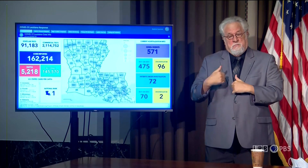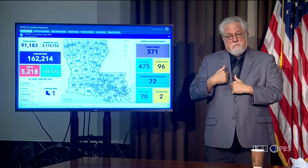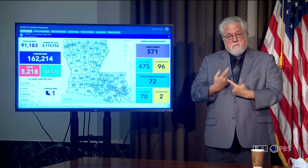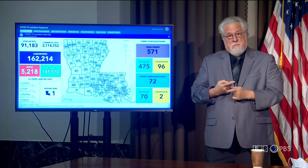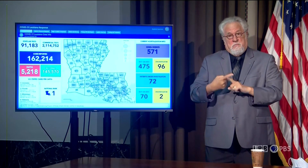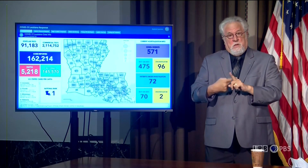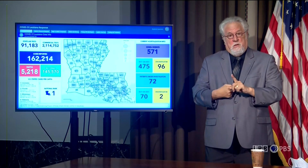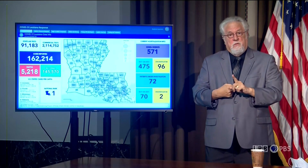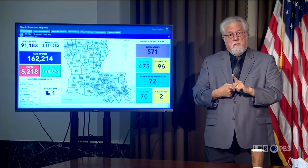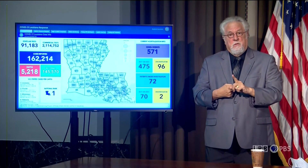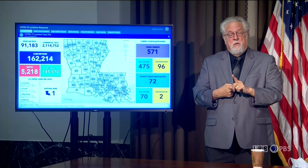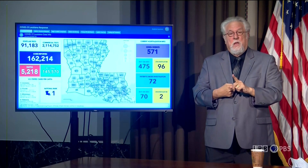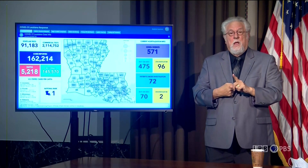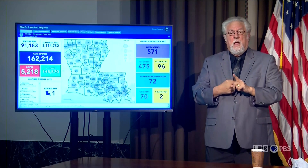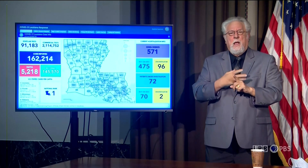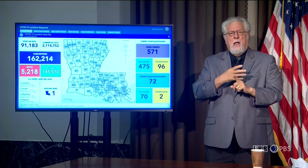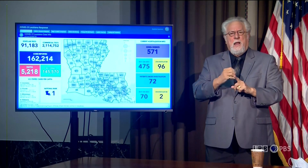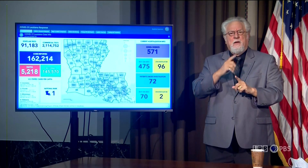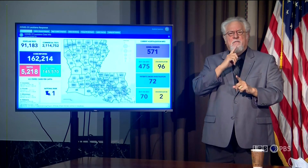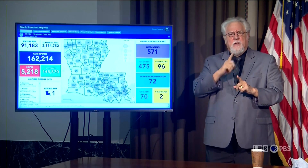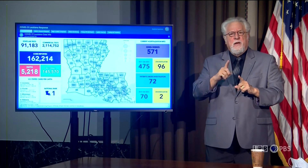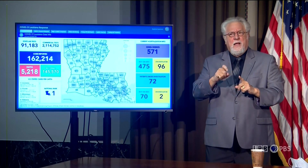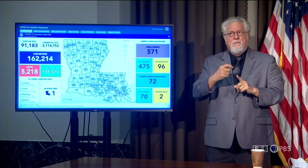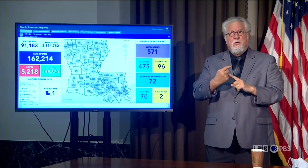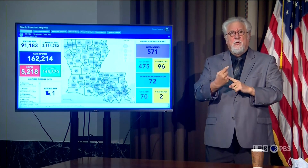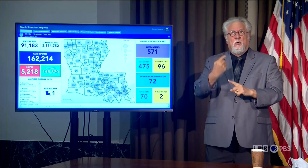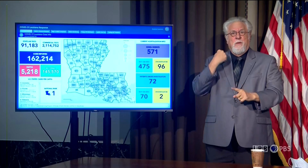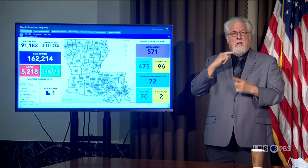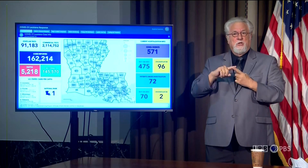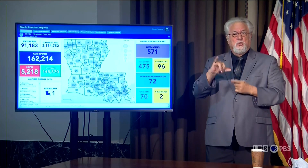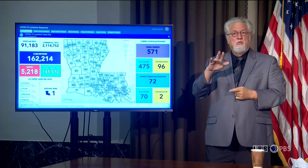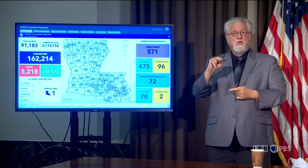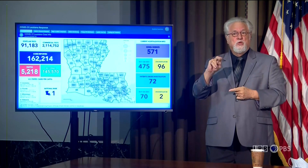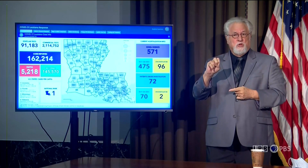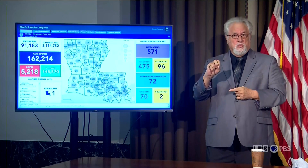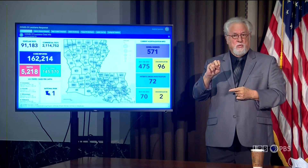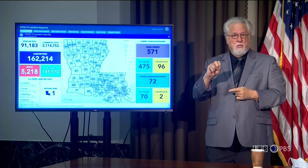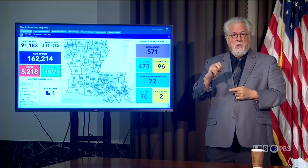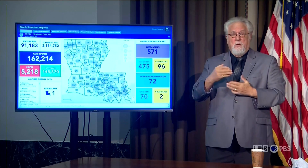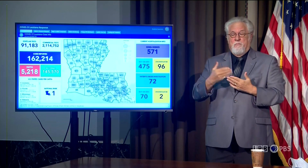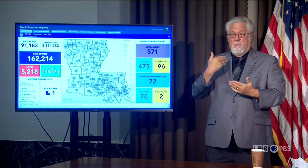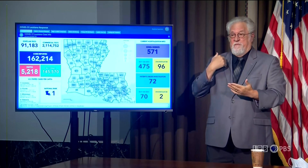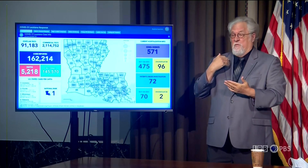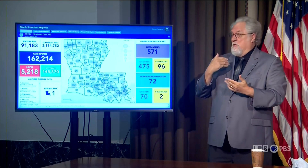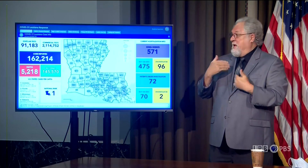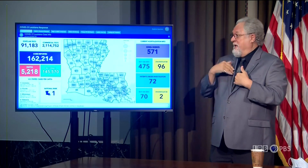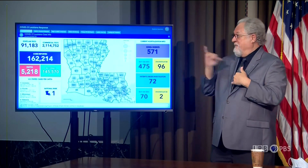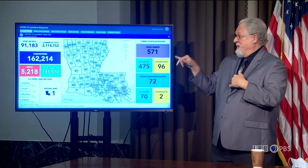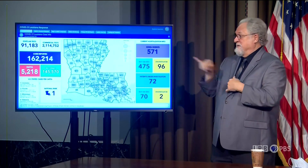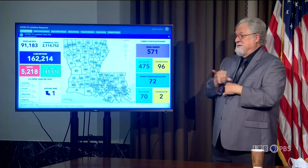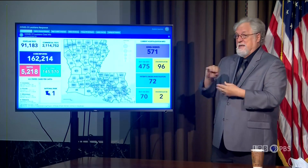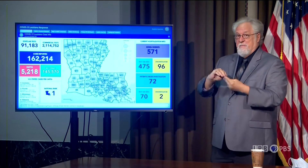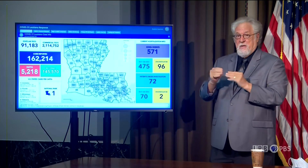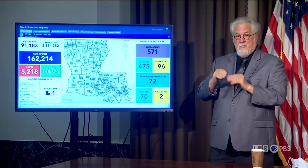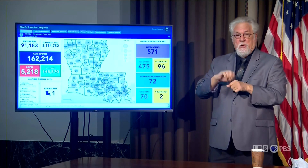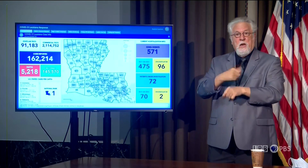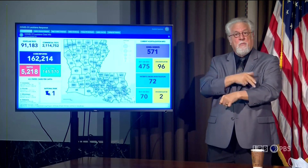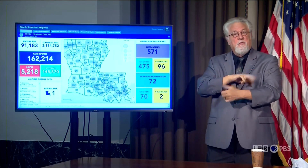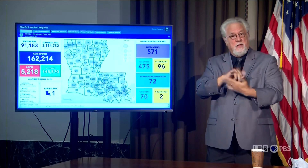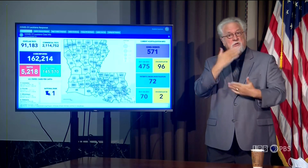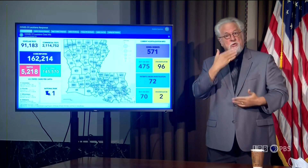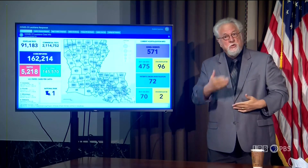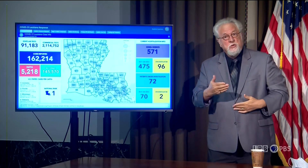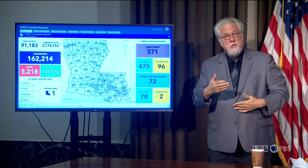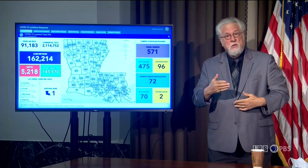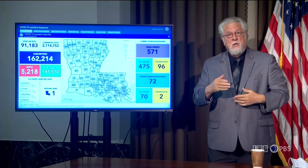month or so. And in fact, you'd have to go back to early June before we had this few people in the hospital. And that's a good thing. And what